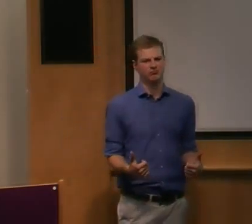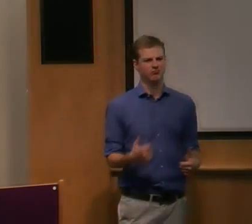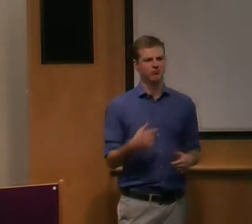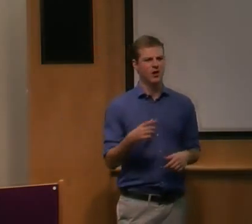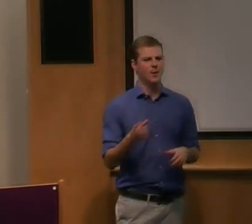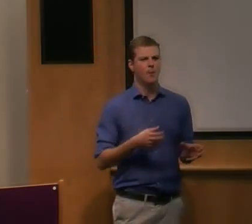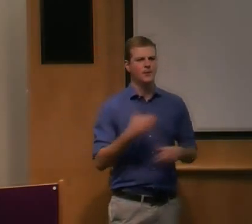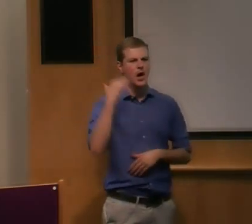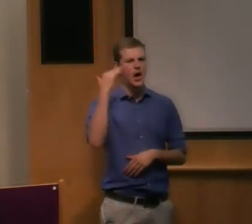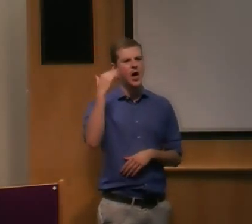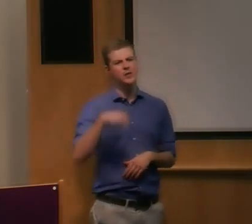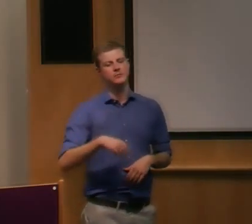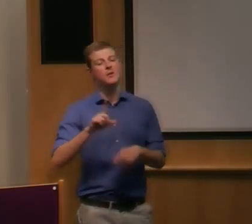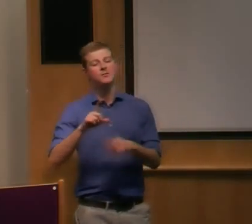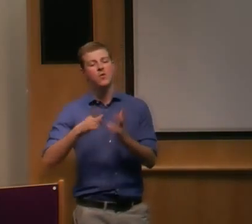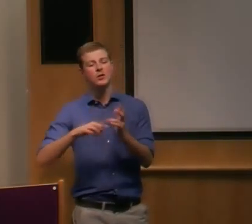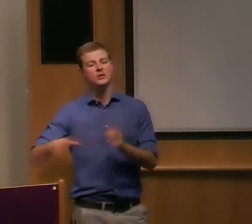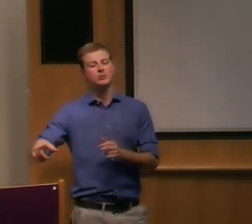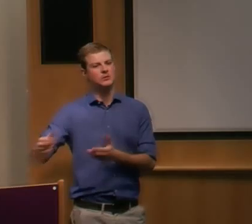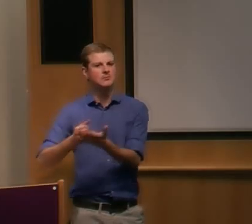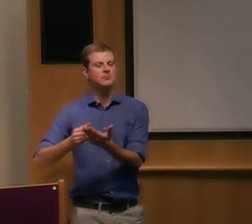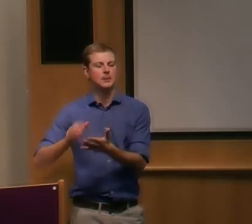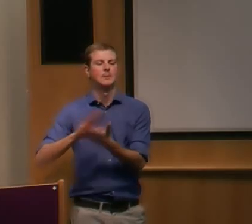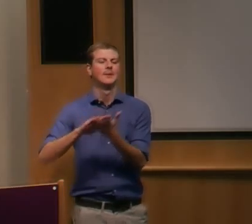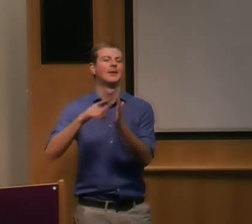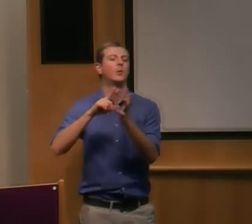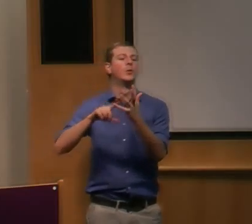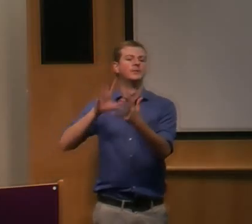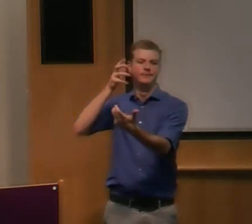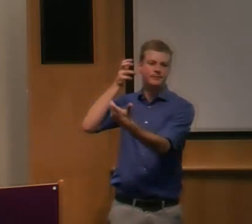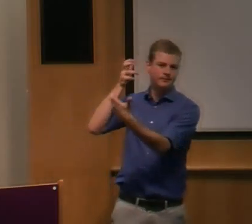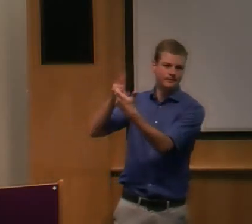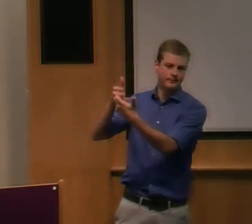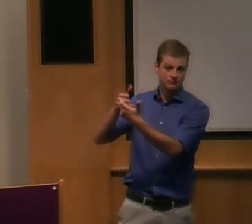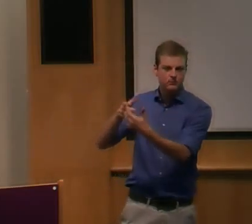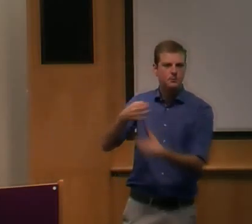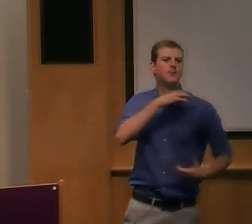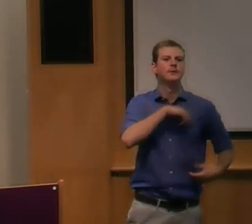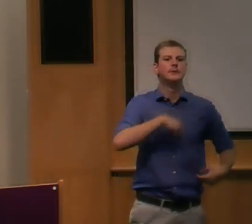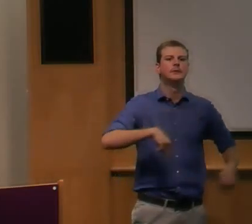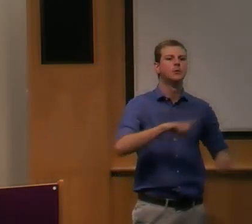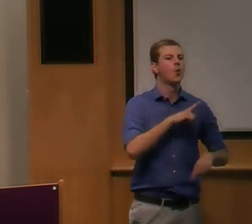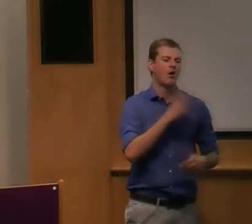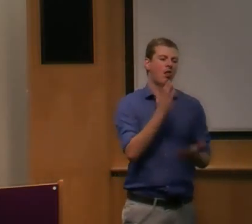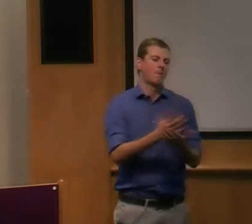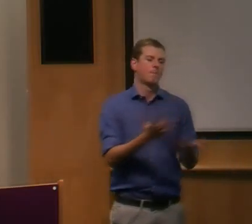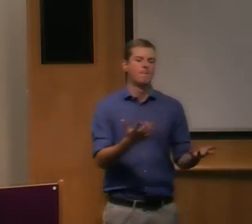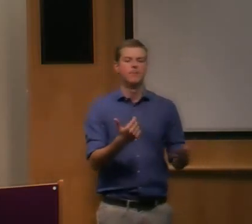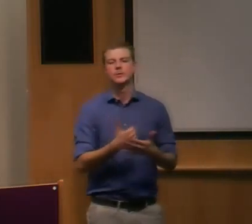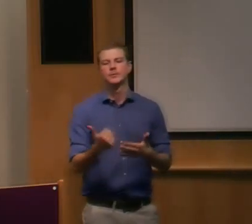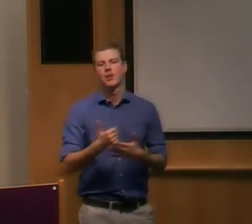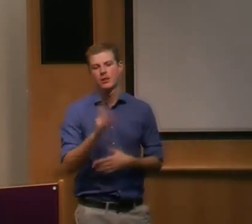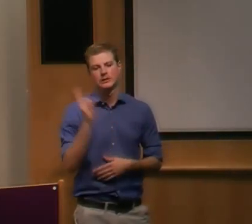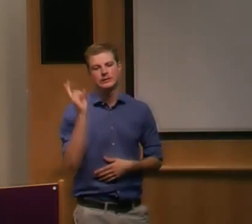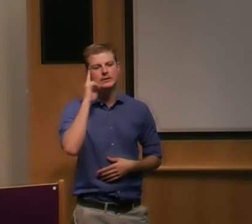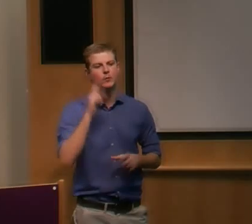And they fund it so young people can come together and meet in different events. So we have strong connections